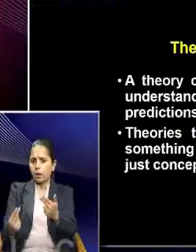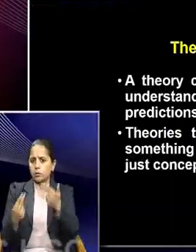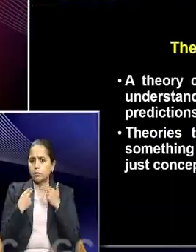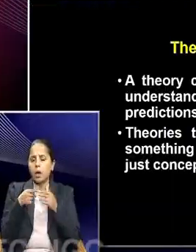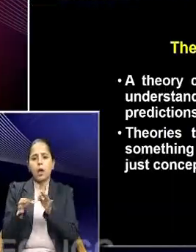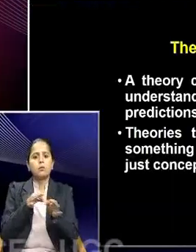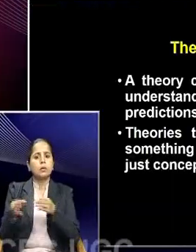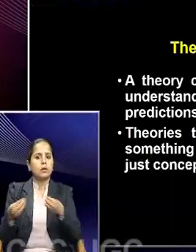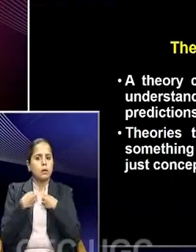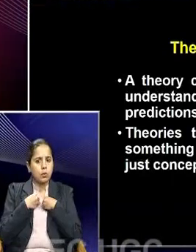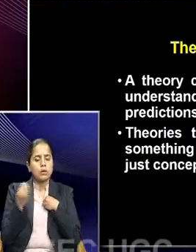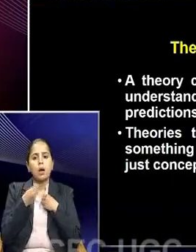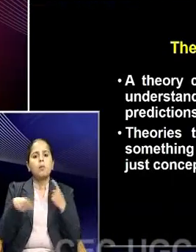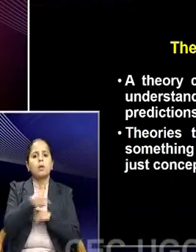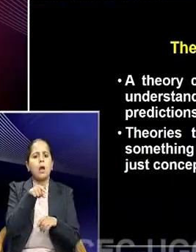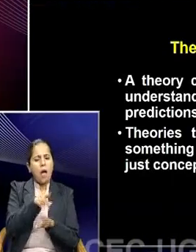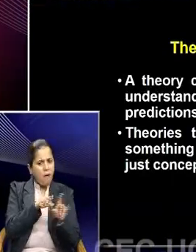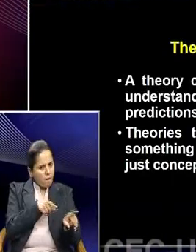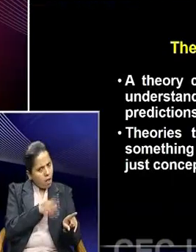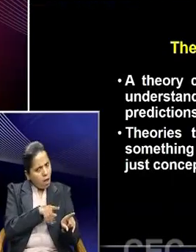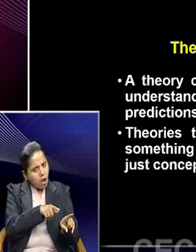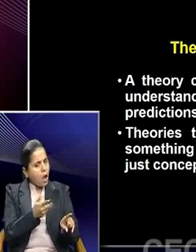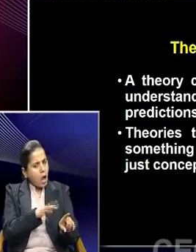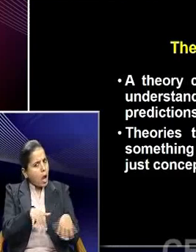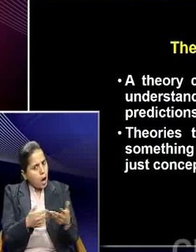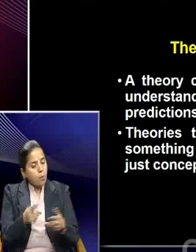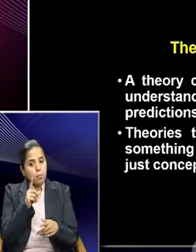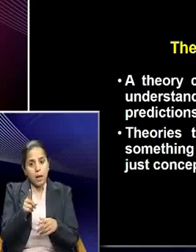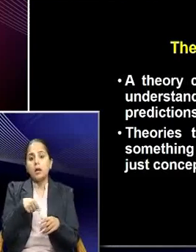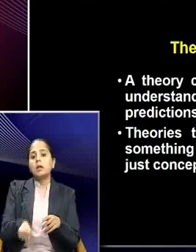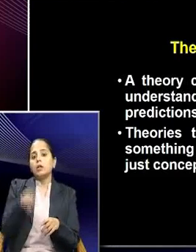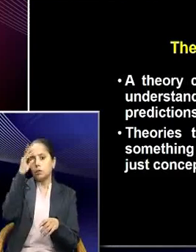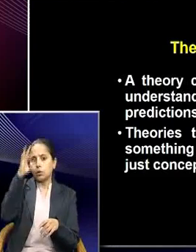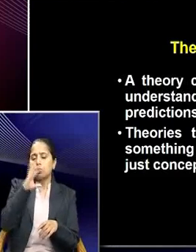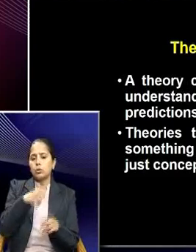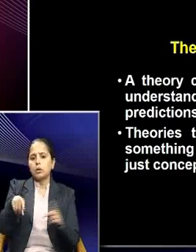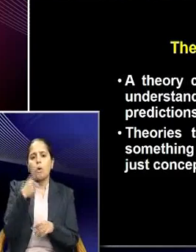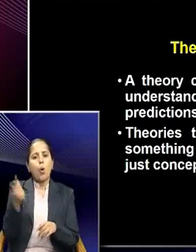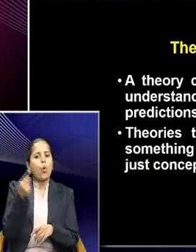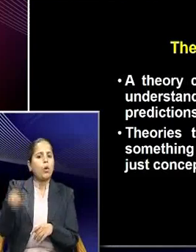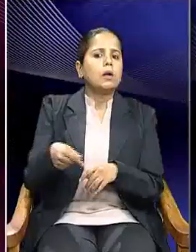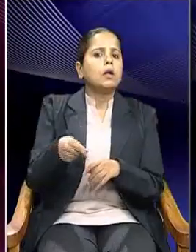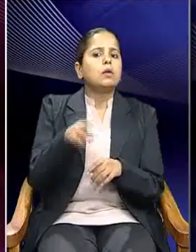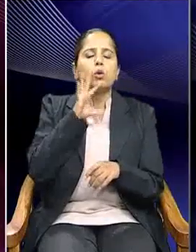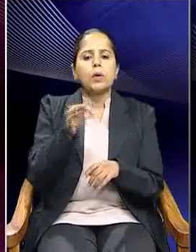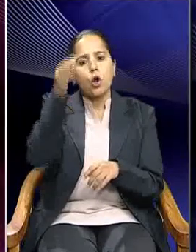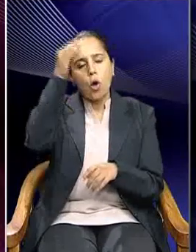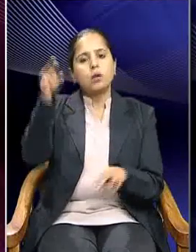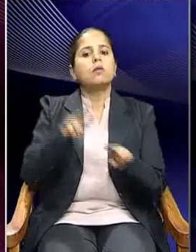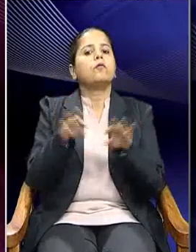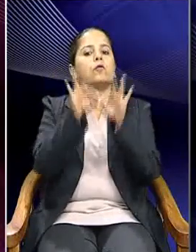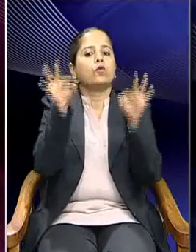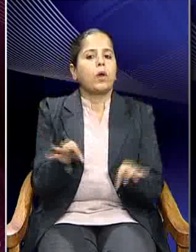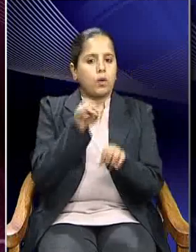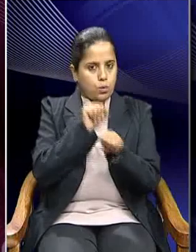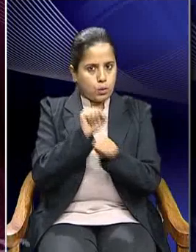explain us what something is. However, theories are just conceptual framework. They are just